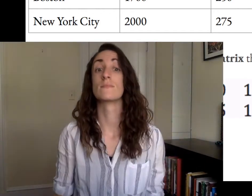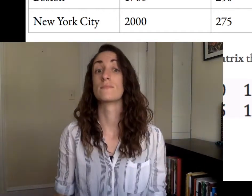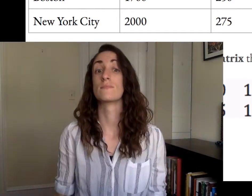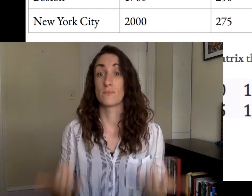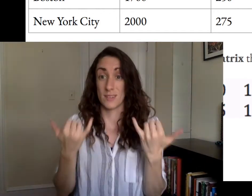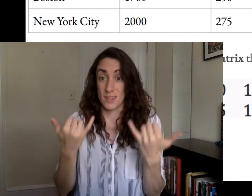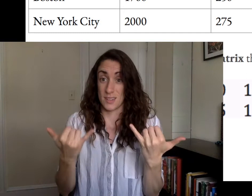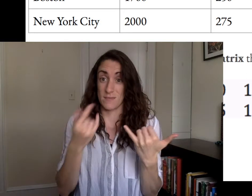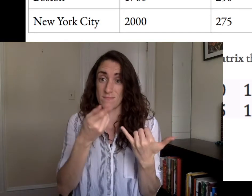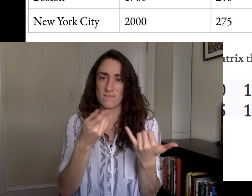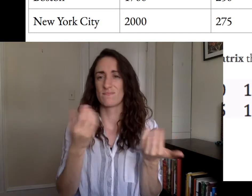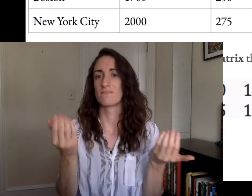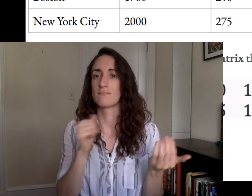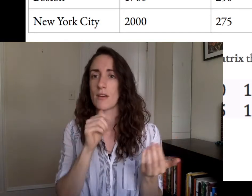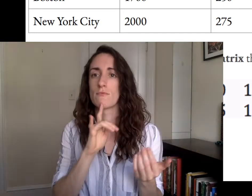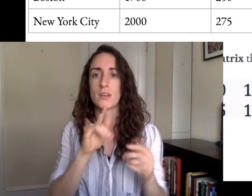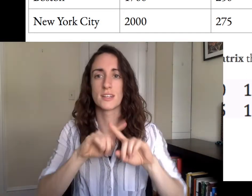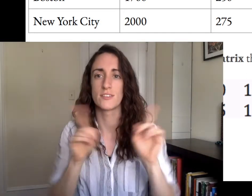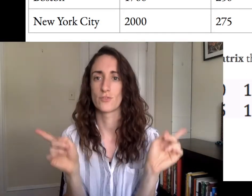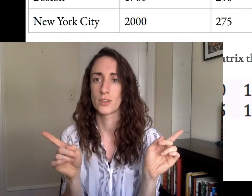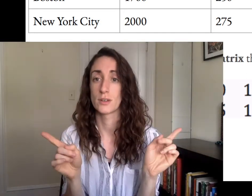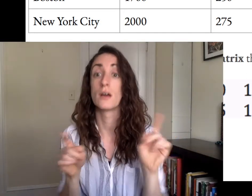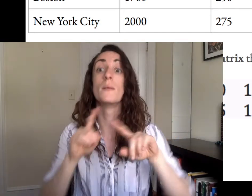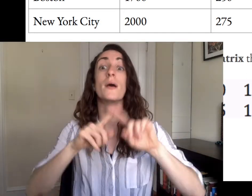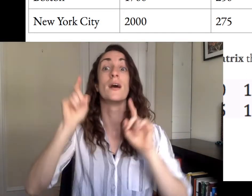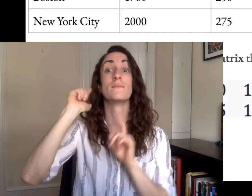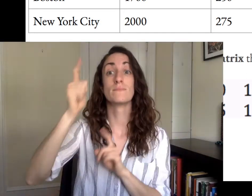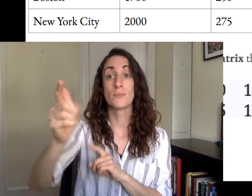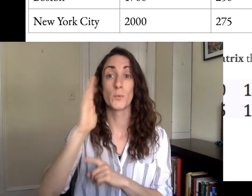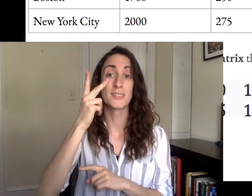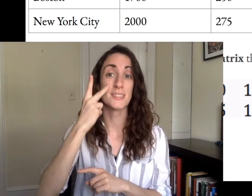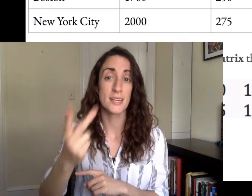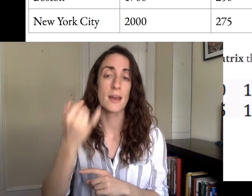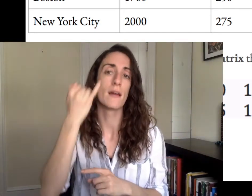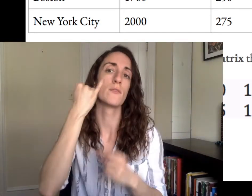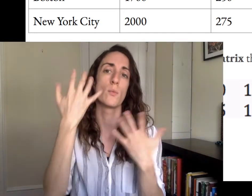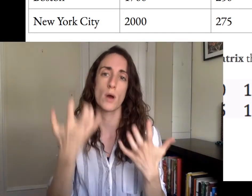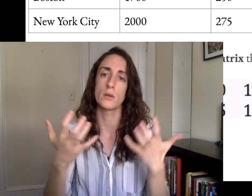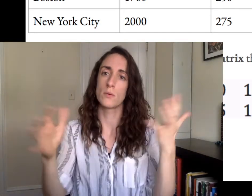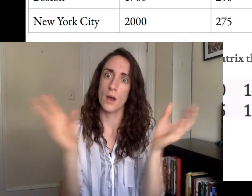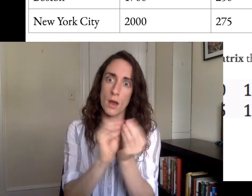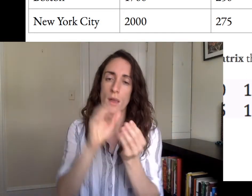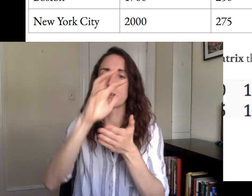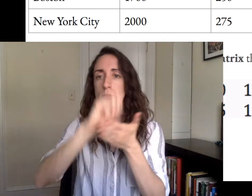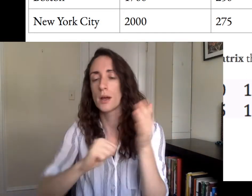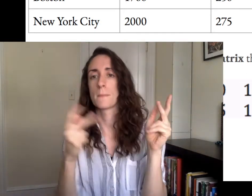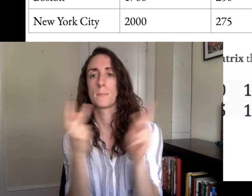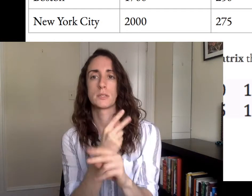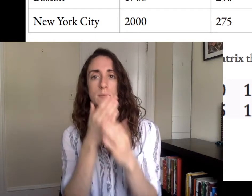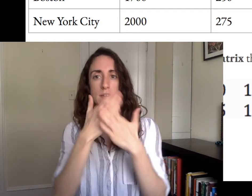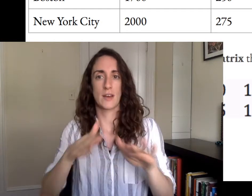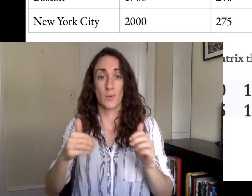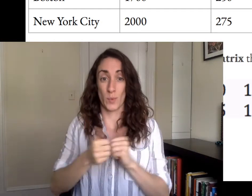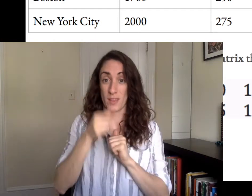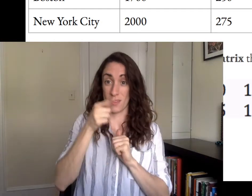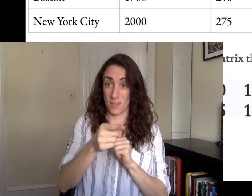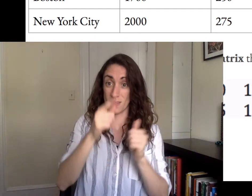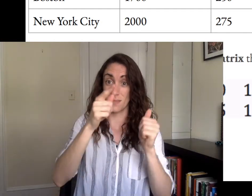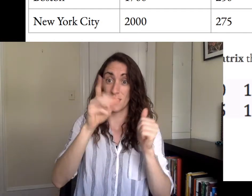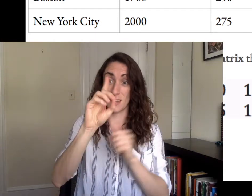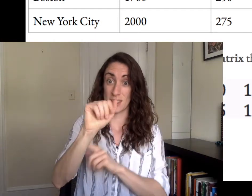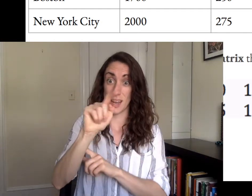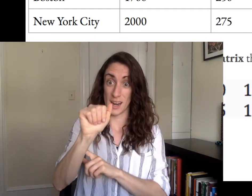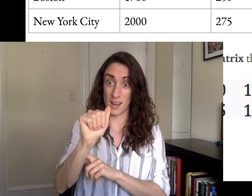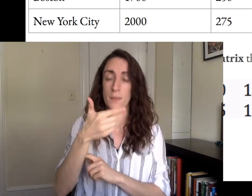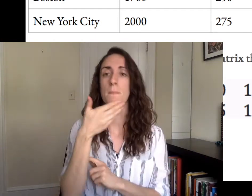For right now, just for organizing the data, there's not much of a difference. But later, if you want to do any kind of operation on a matrix, like add, subtract, or